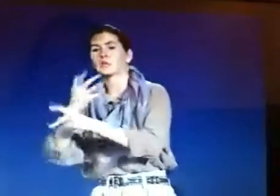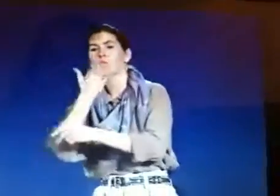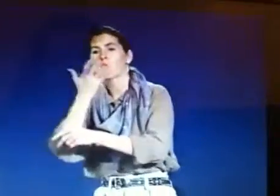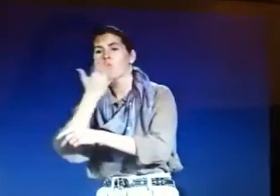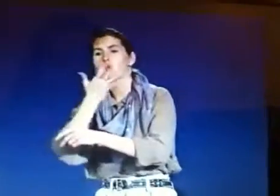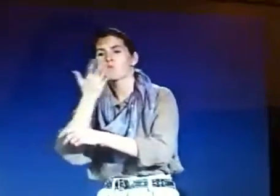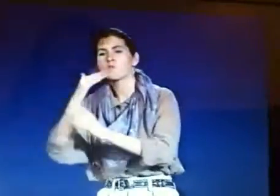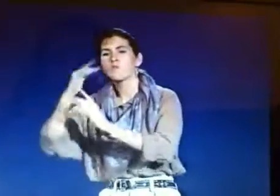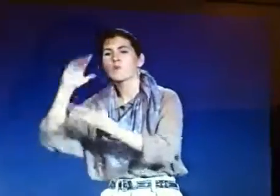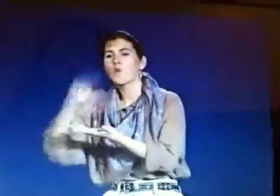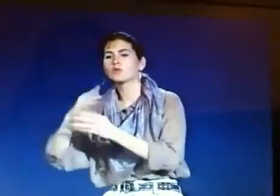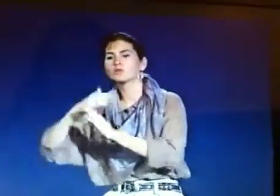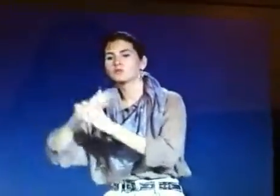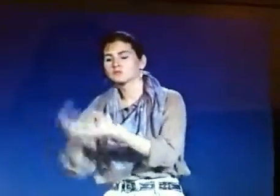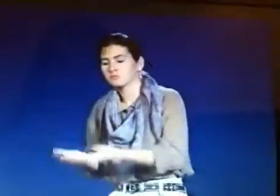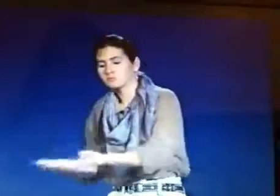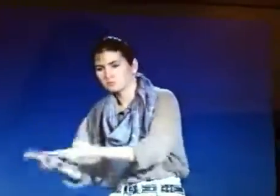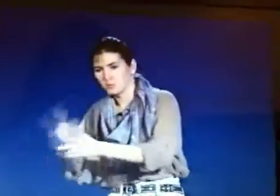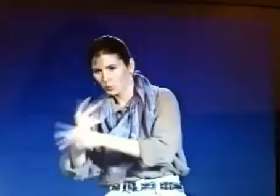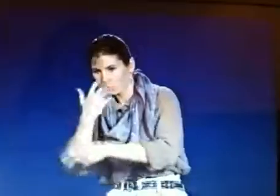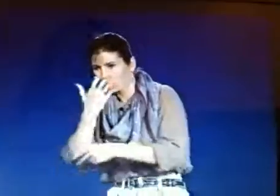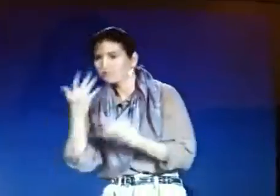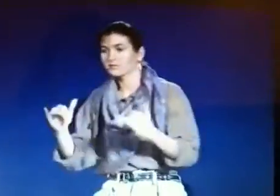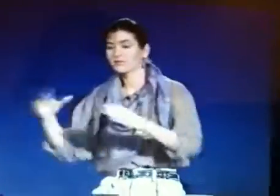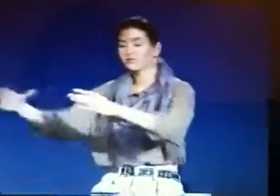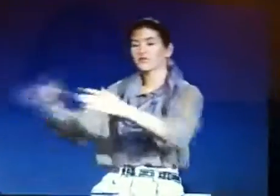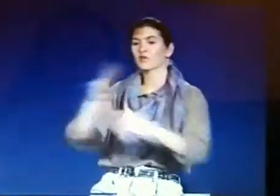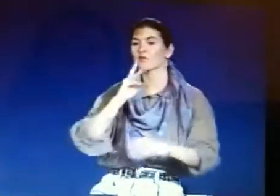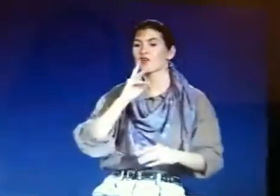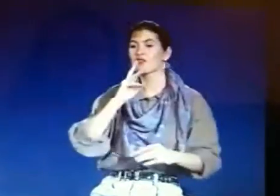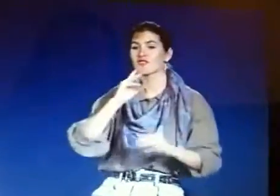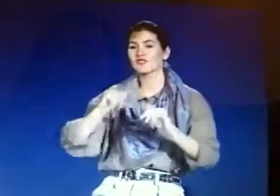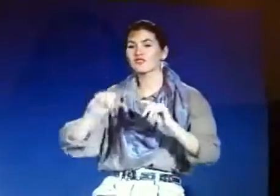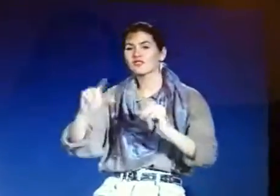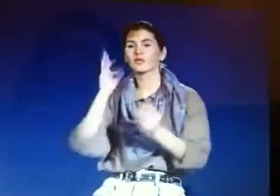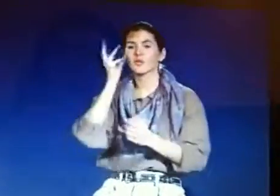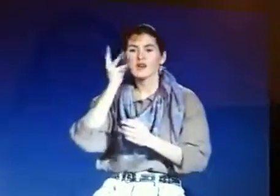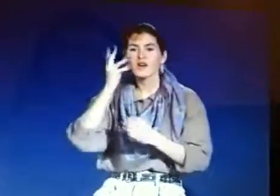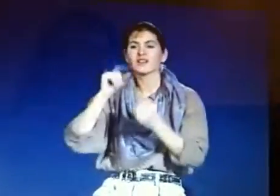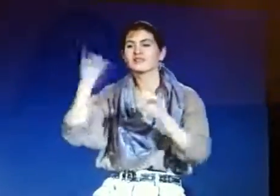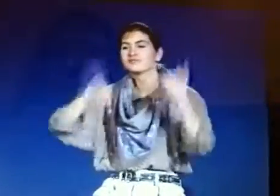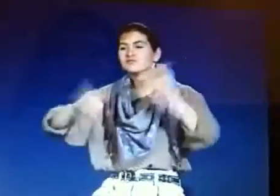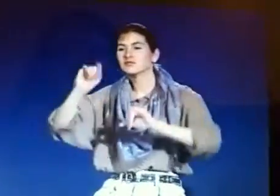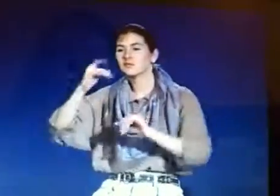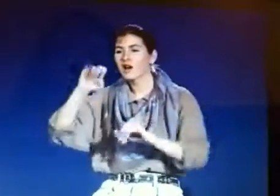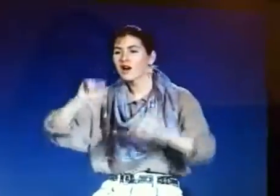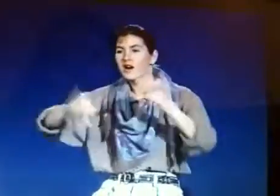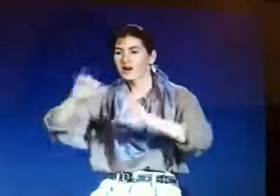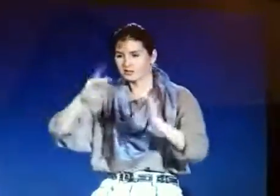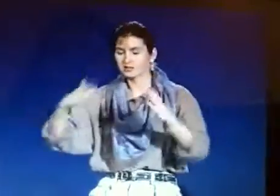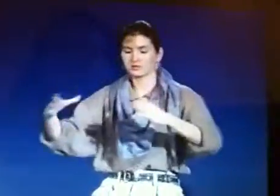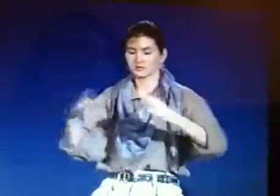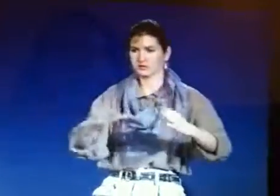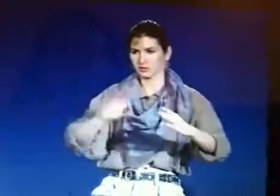Okay, so go ahead and take your fish and get a nice platter, and you can put your fish on the platter. You can put